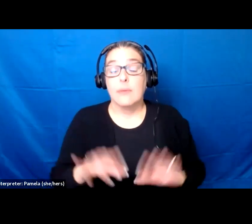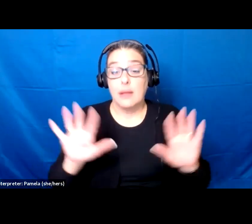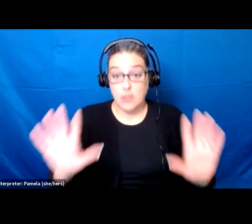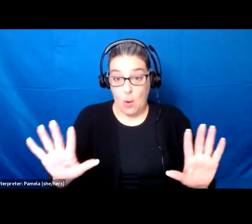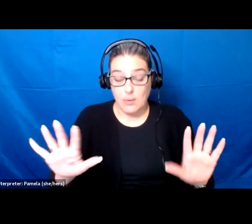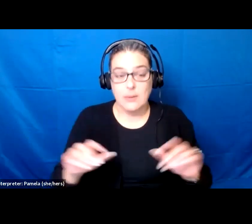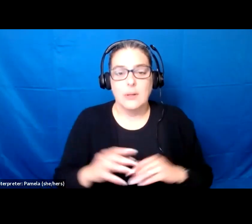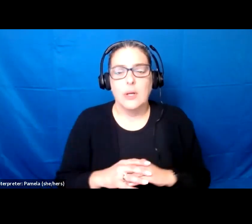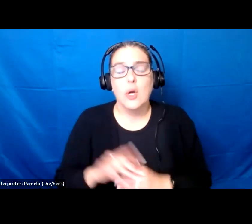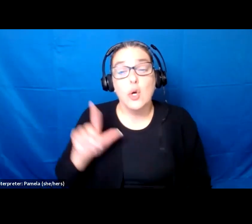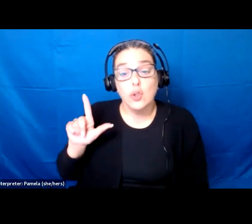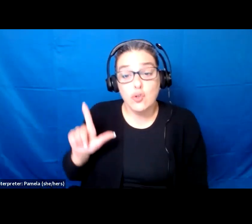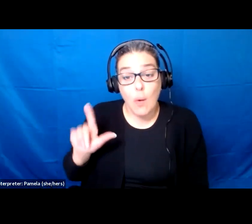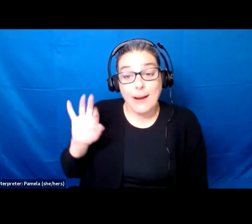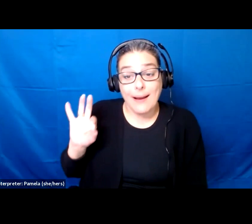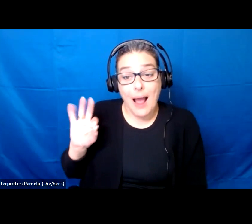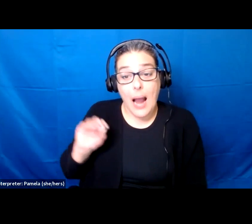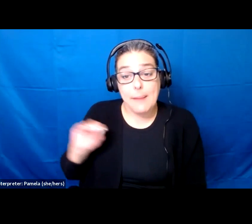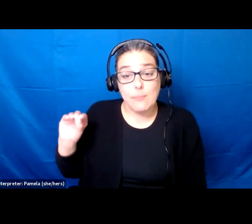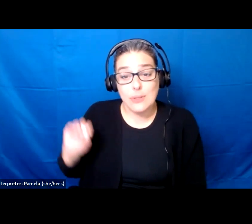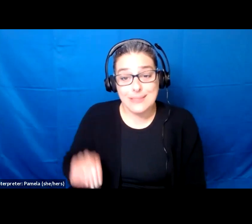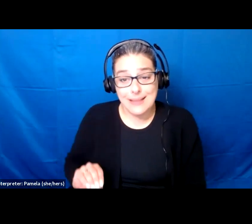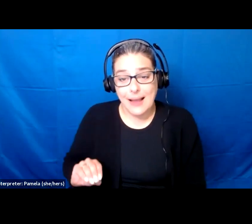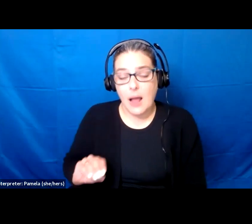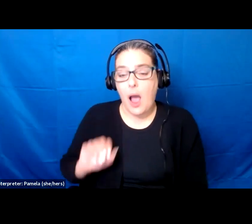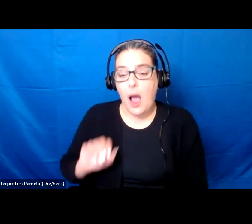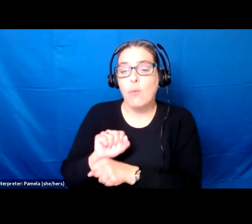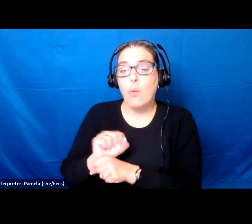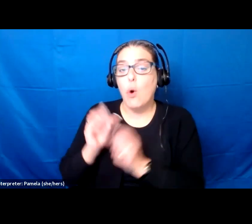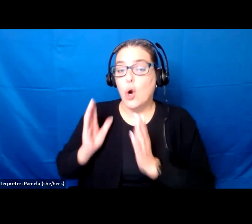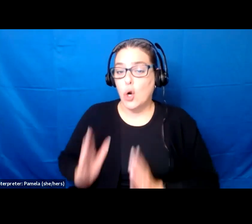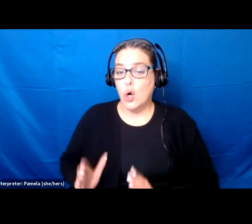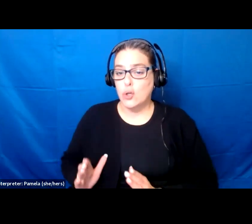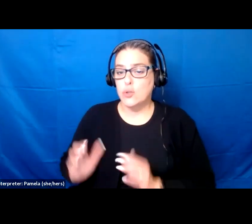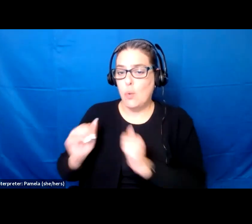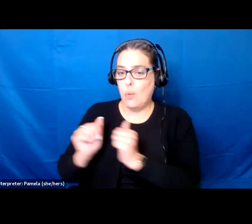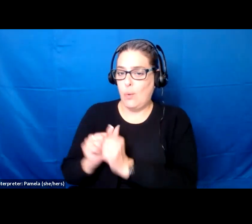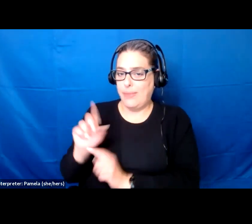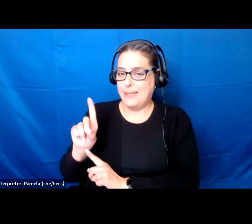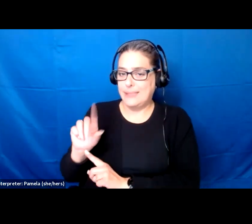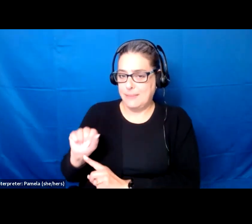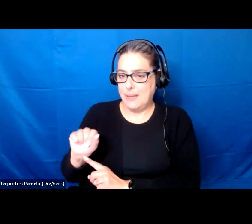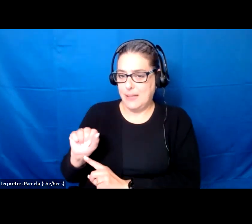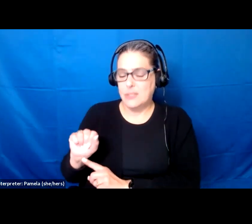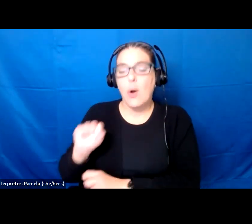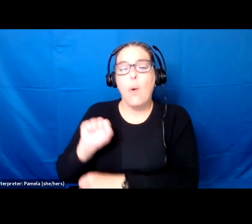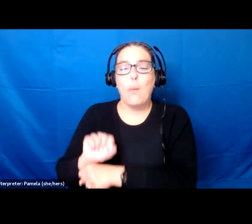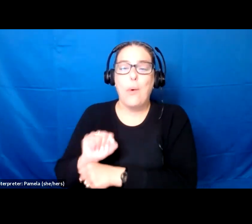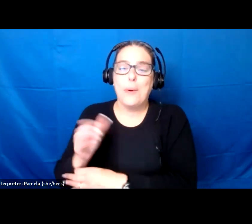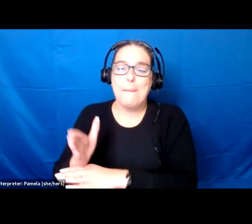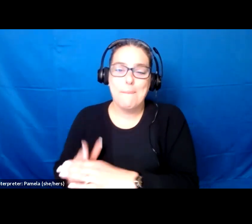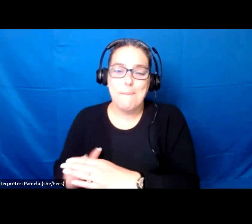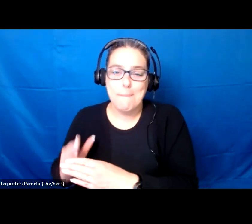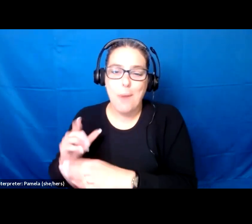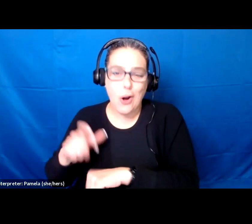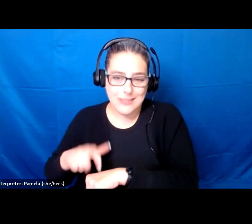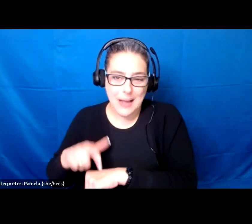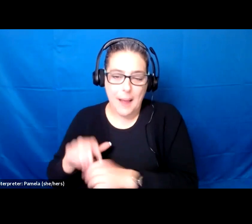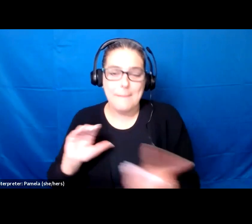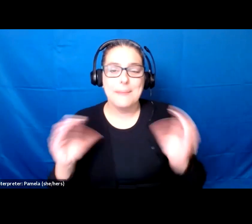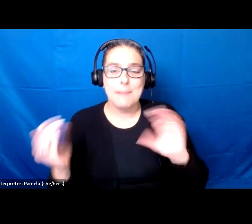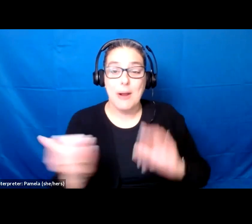29% of workers with disabilities were employed part-time, compared to only 16% of those with no disability.